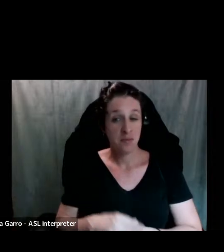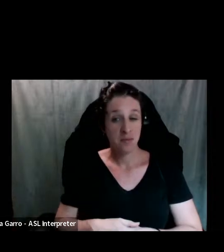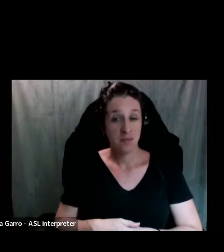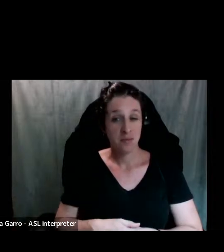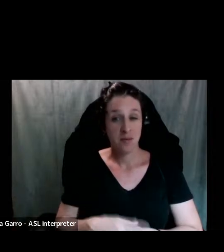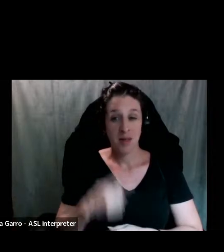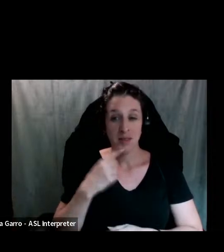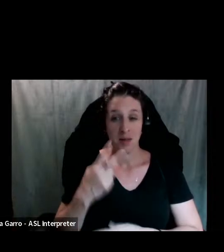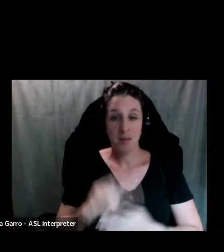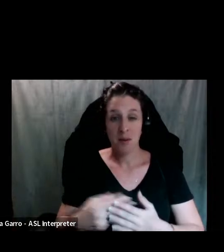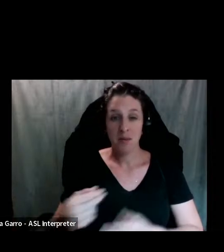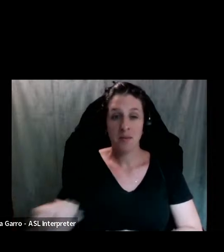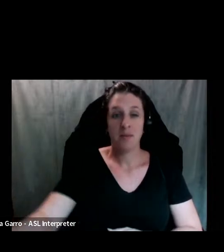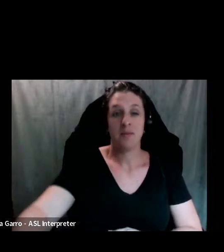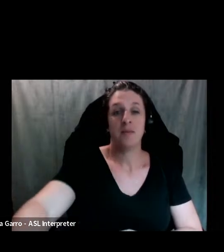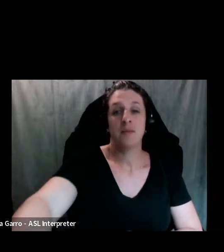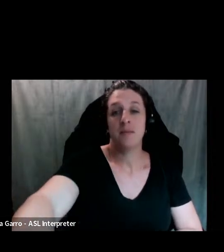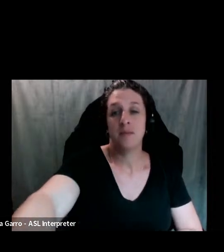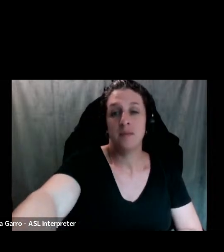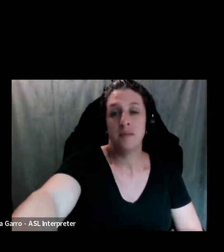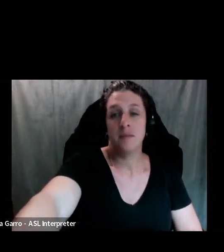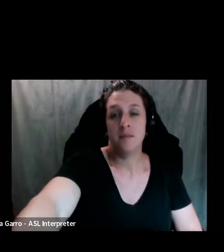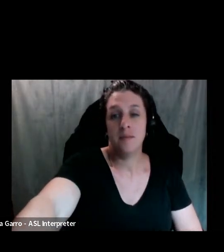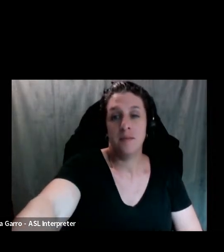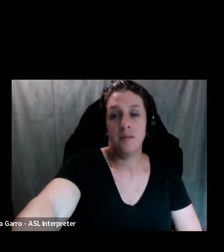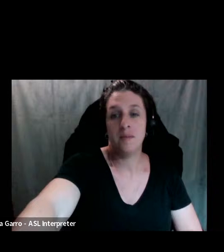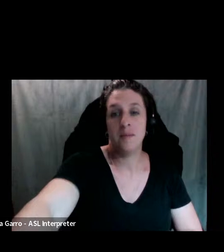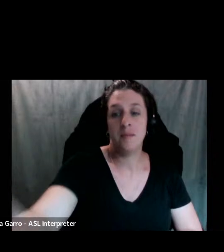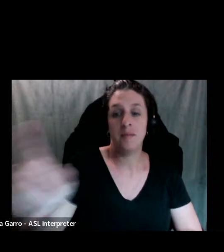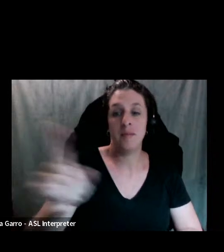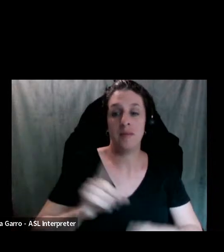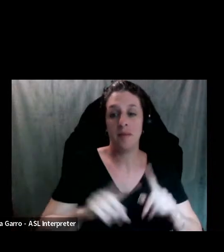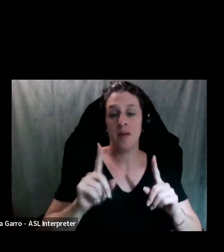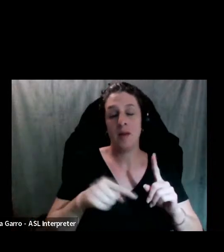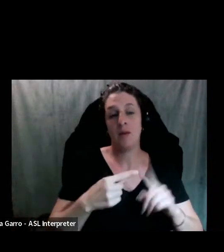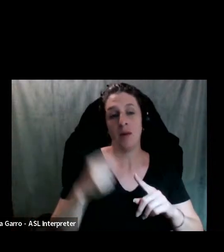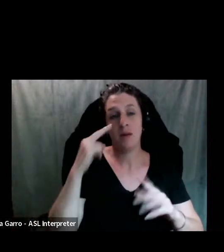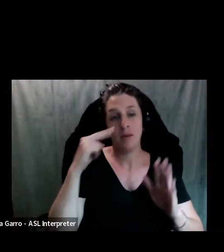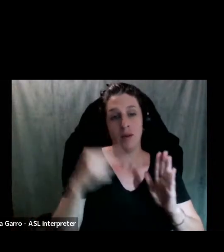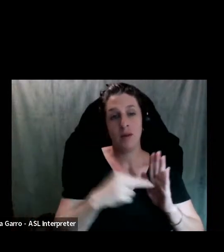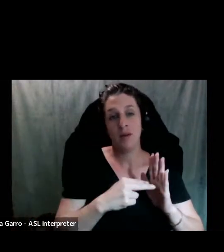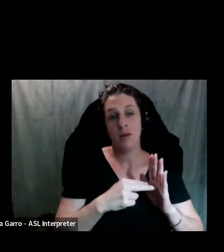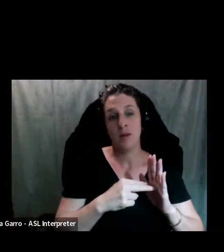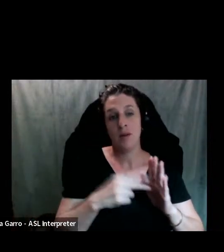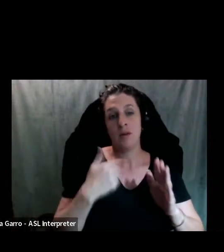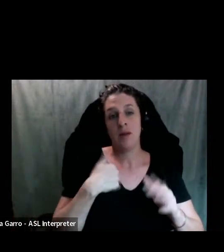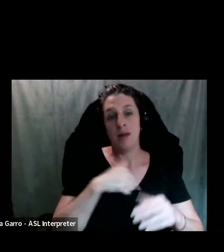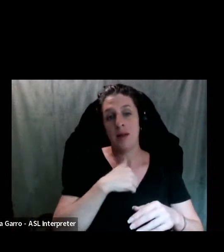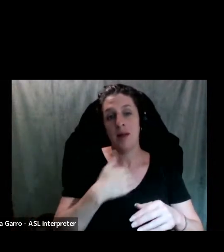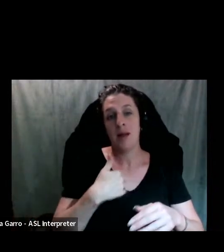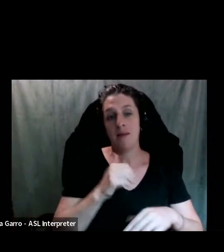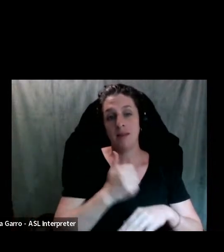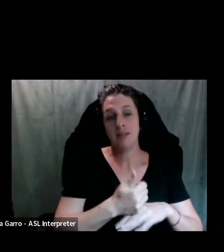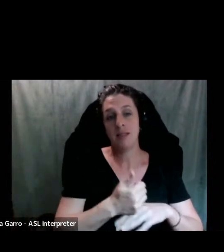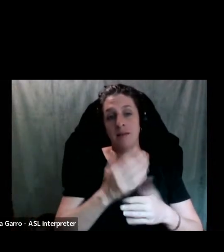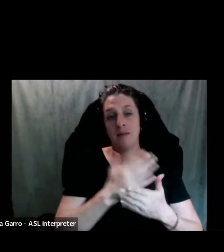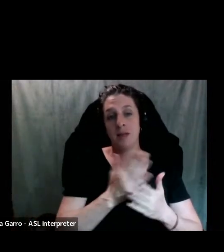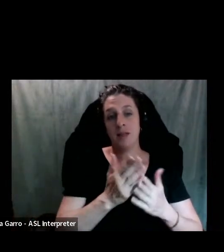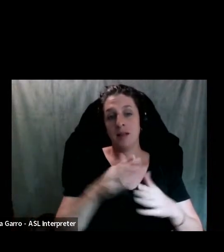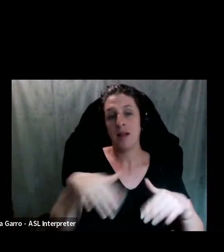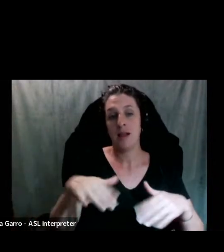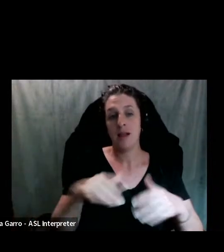both. But I think when we look at our, we have a set of budget that haven't